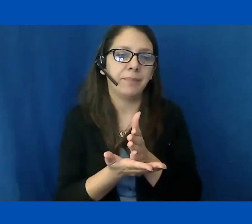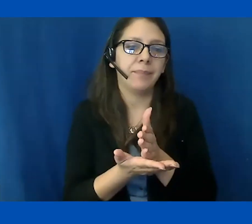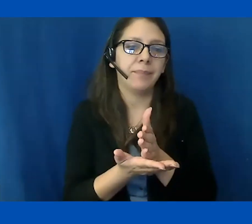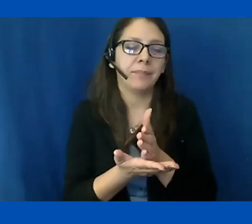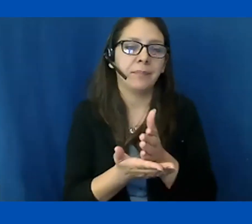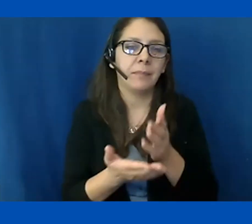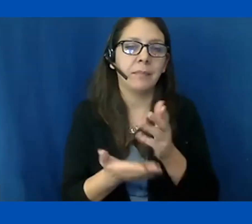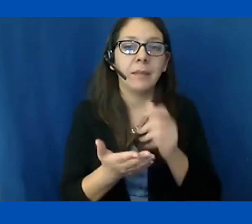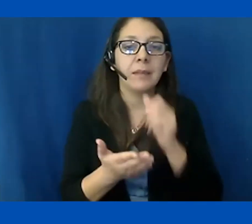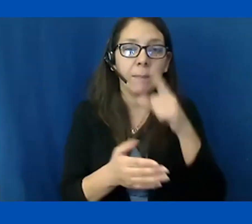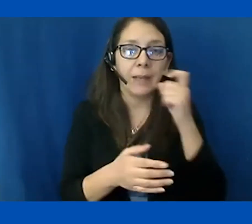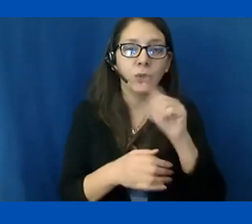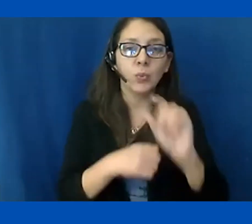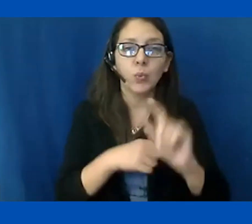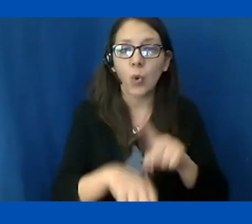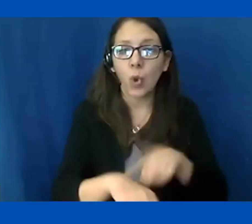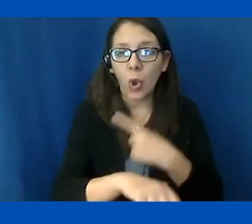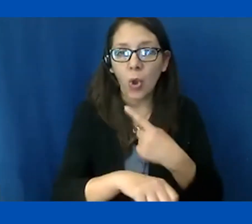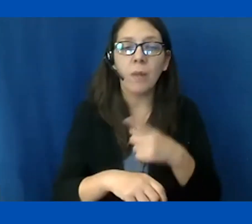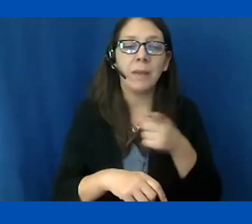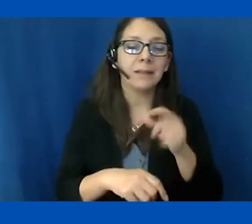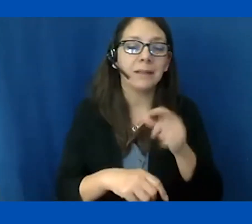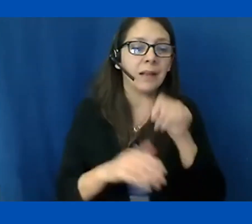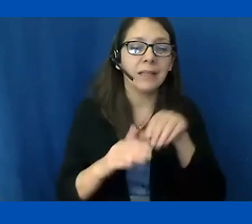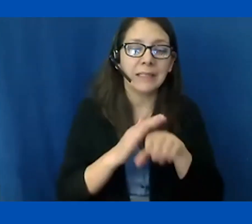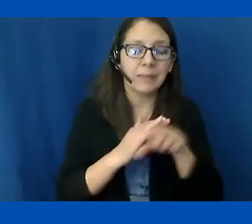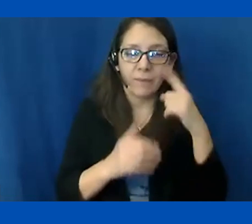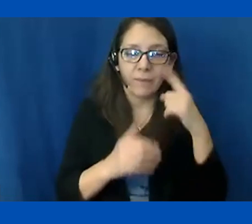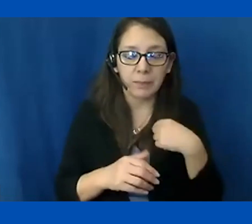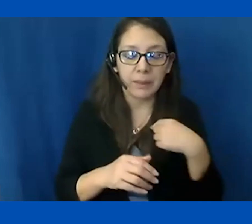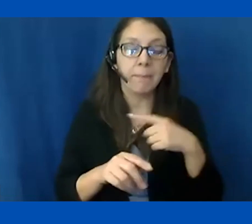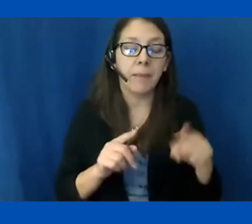Um, After I was done with the test, I decided to